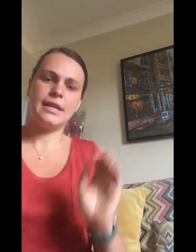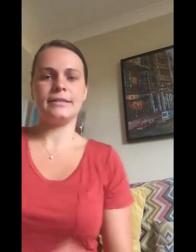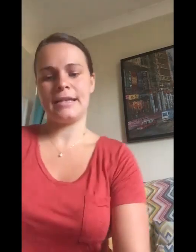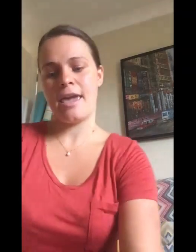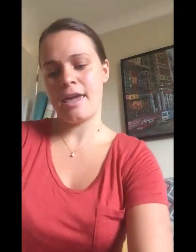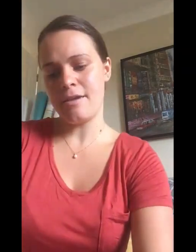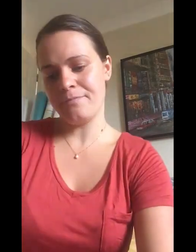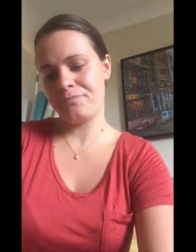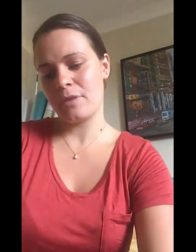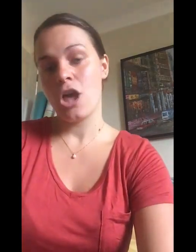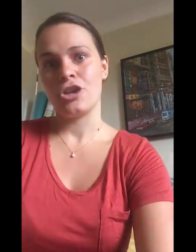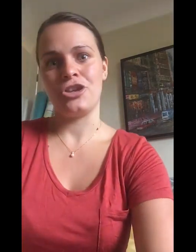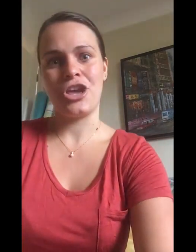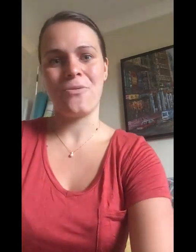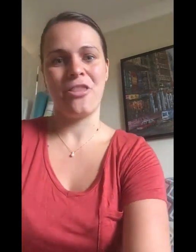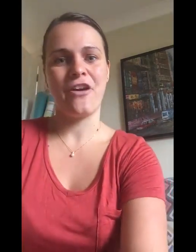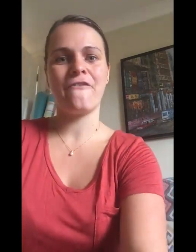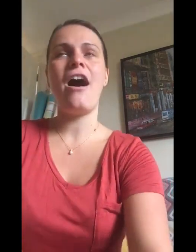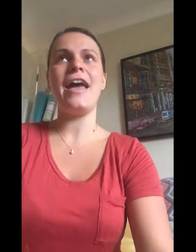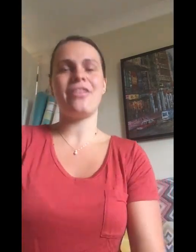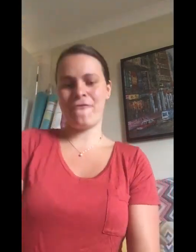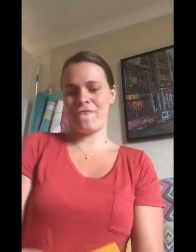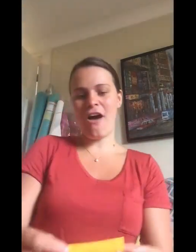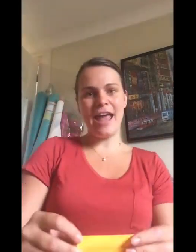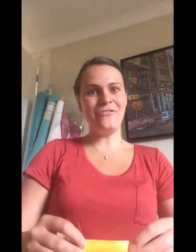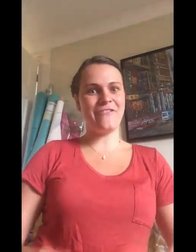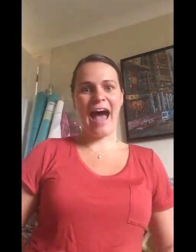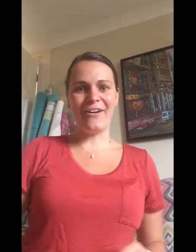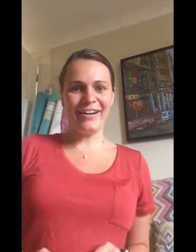That's T. U, the final vowel.